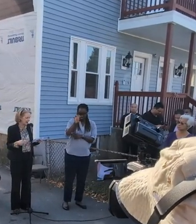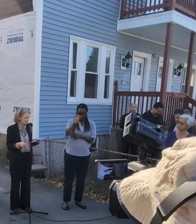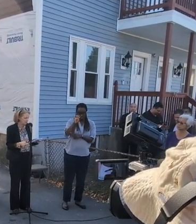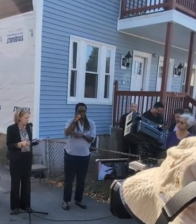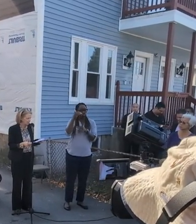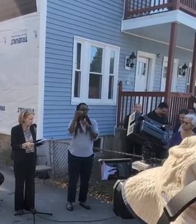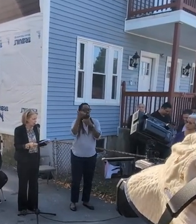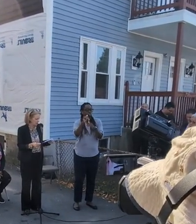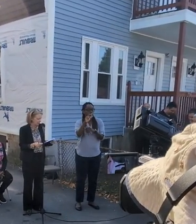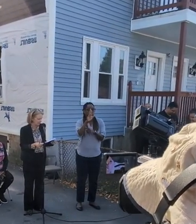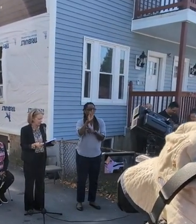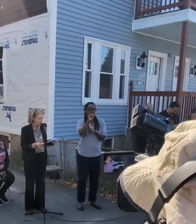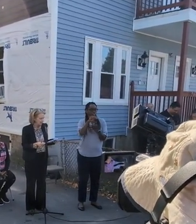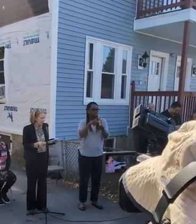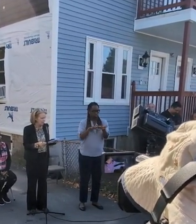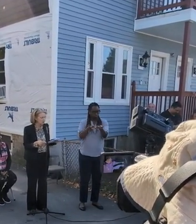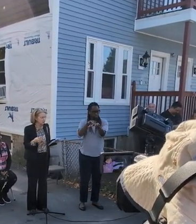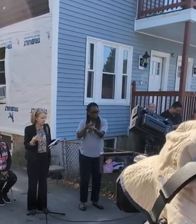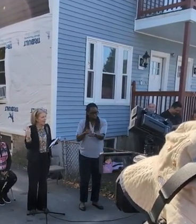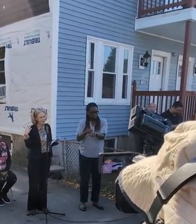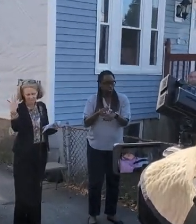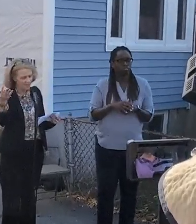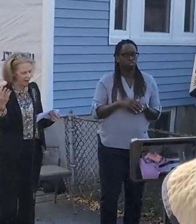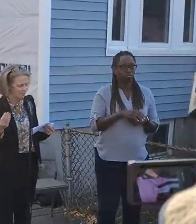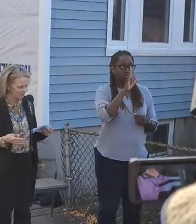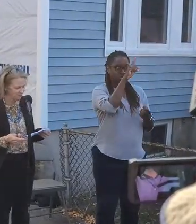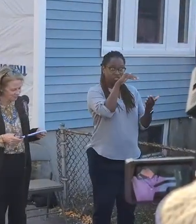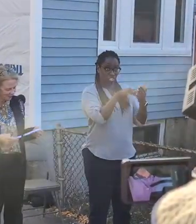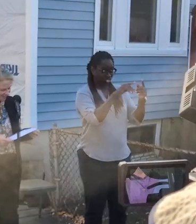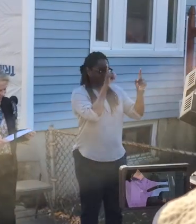that 1,000 unit mark.